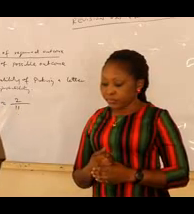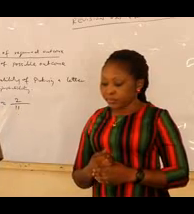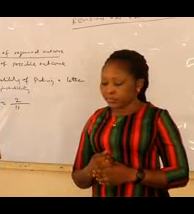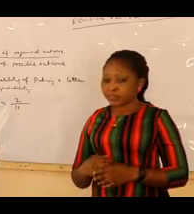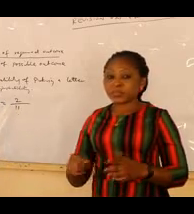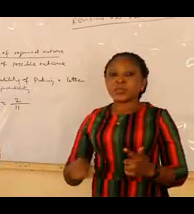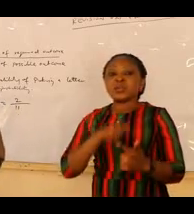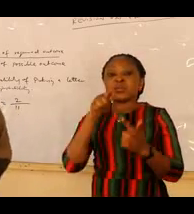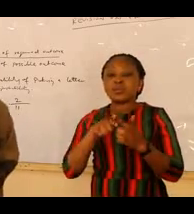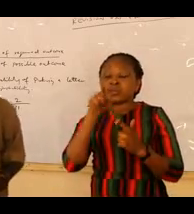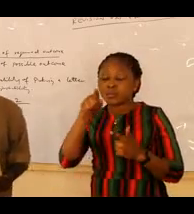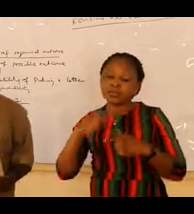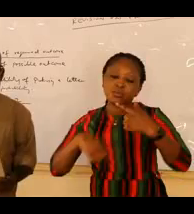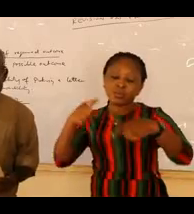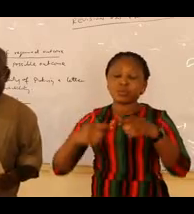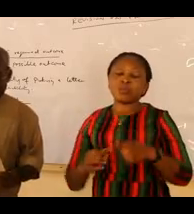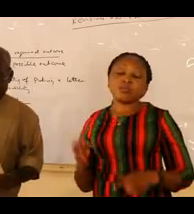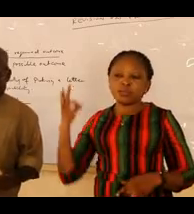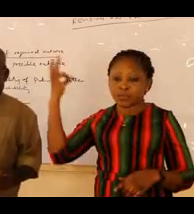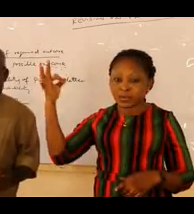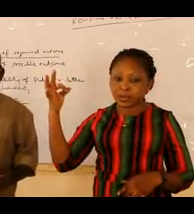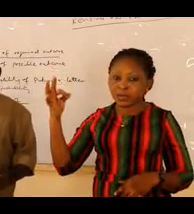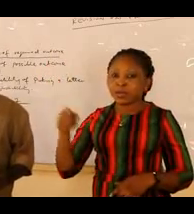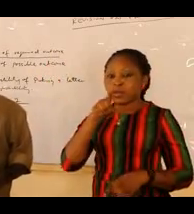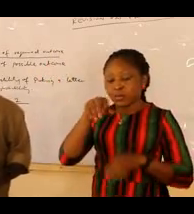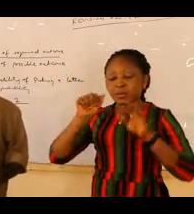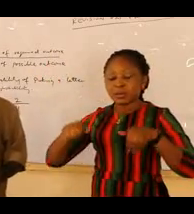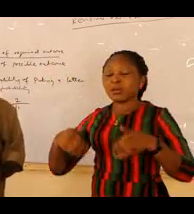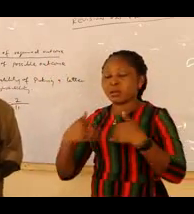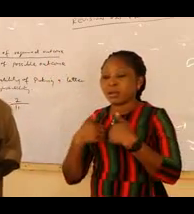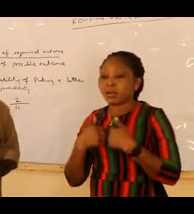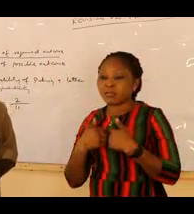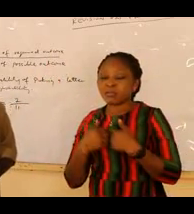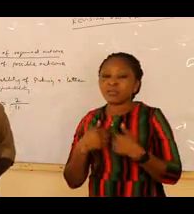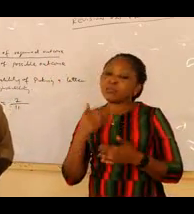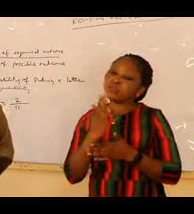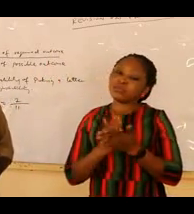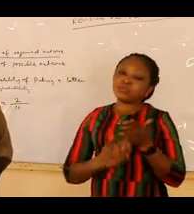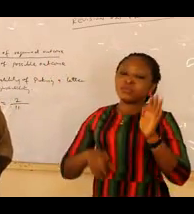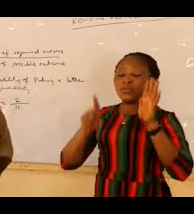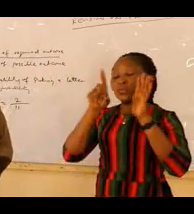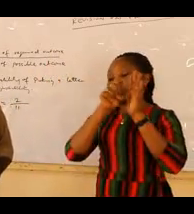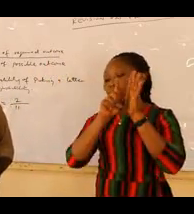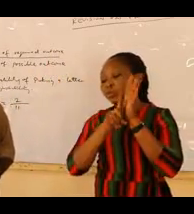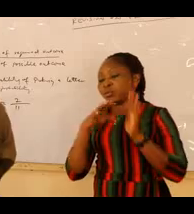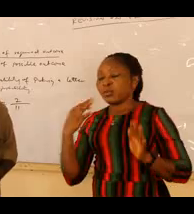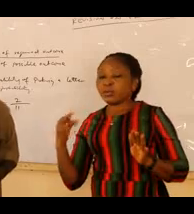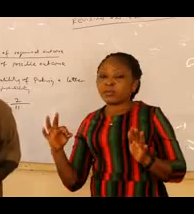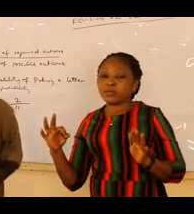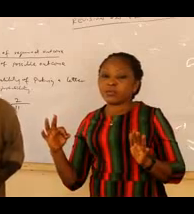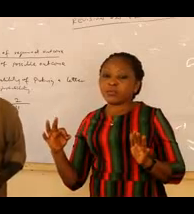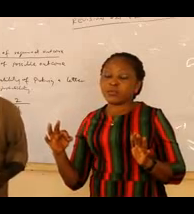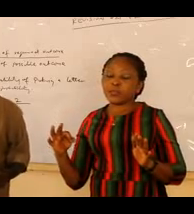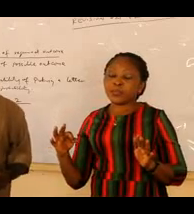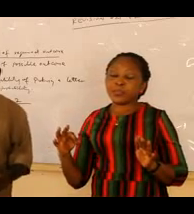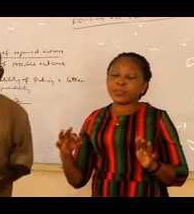But when you produce further, you can have laws of handling